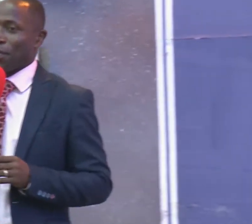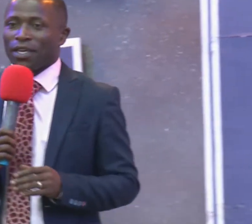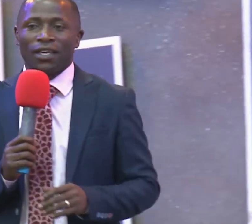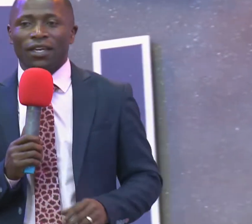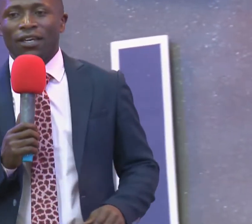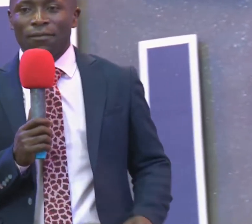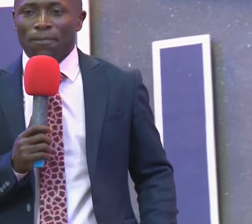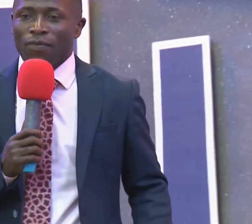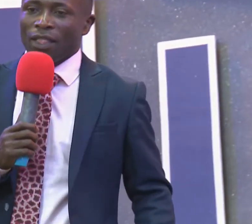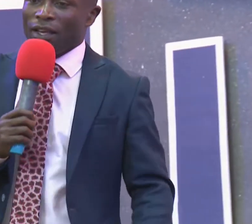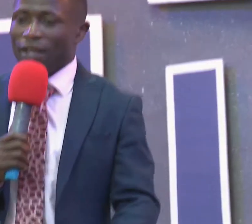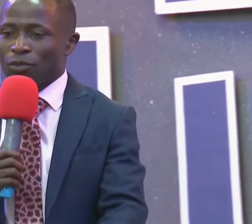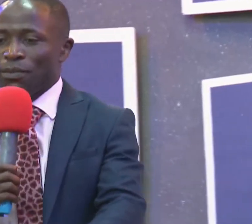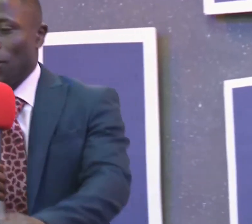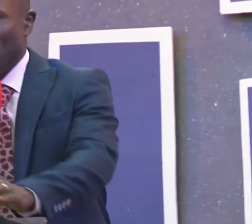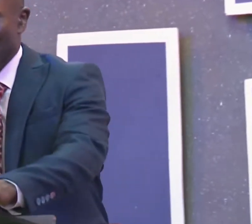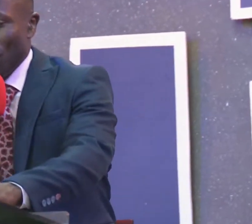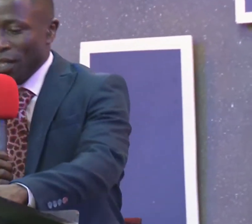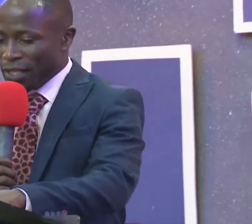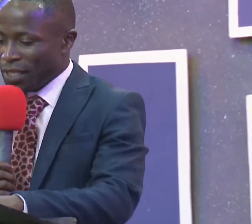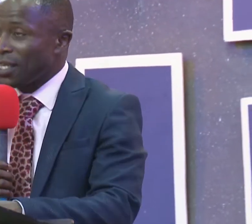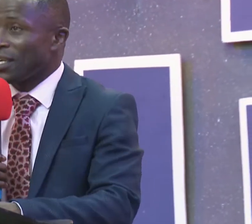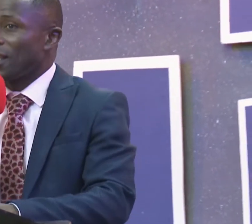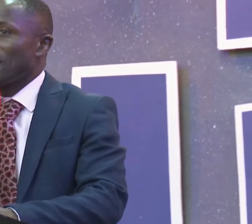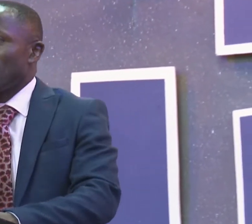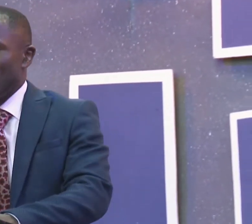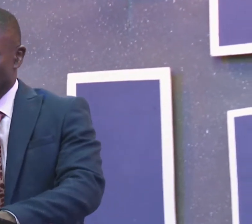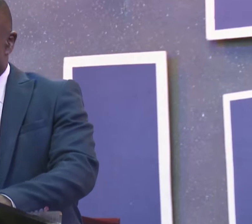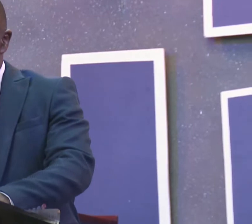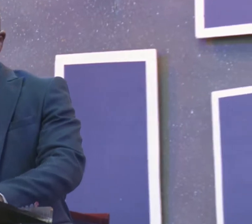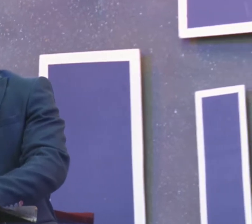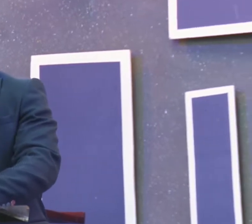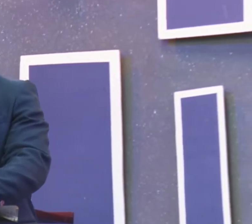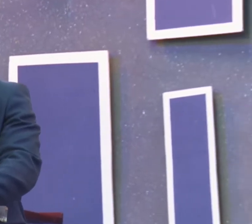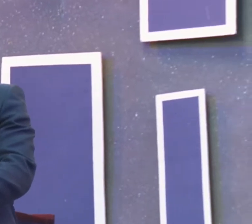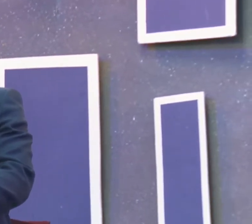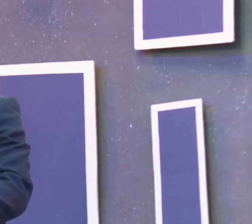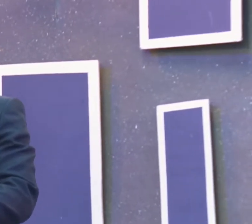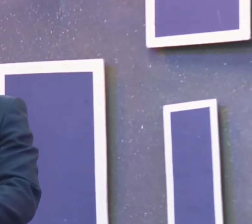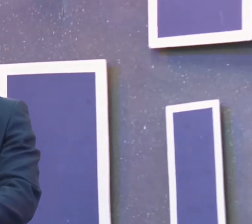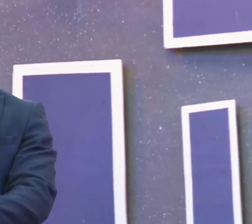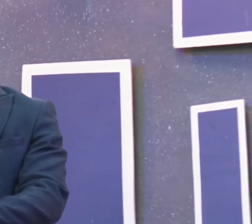mukama yebaziwe kankusaba otuleko wansi. Let me request you to take your seat.